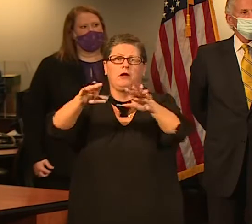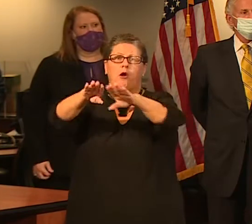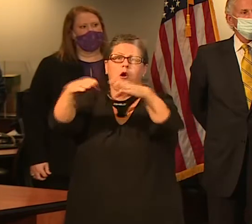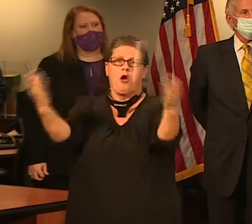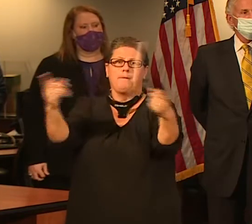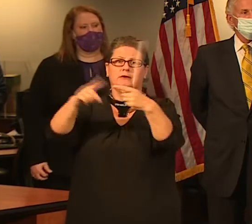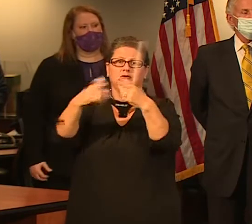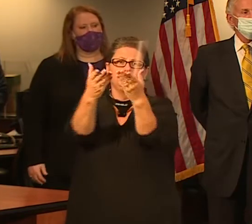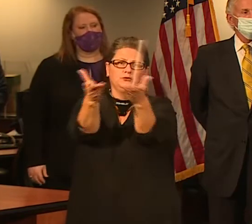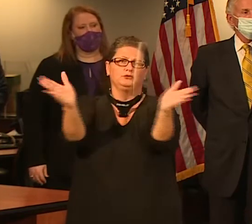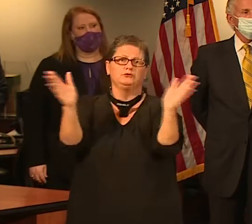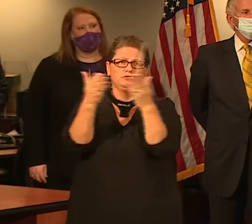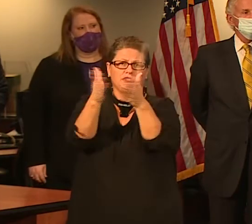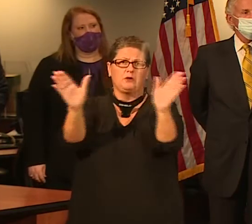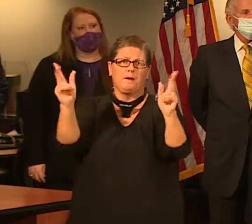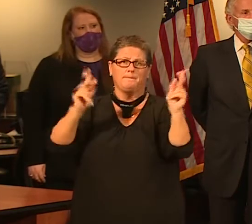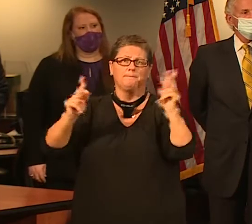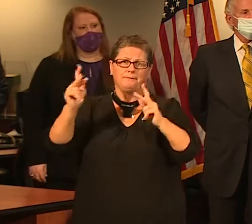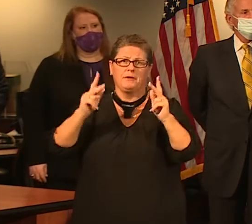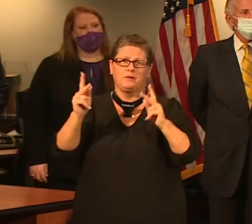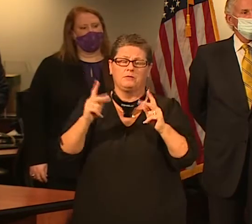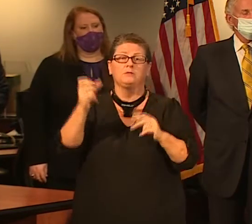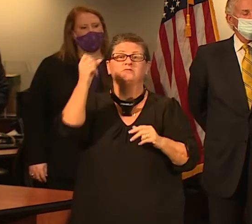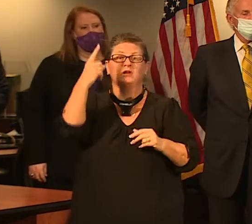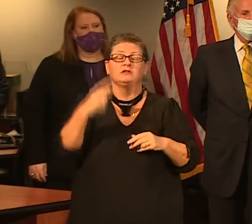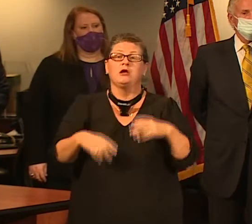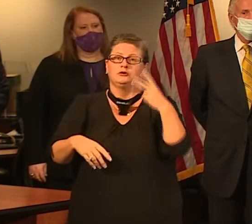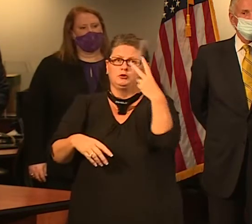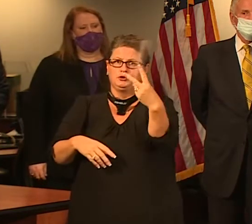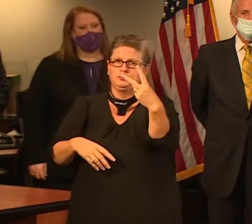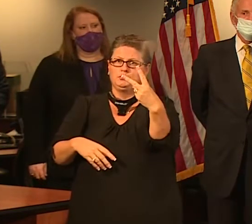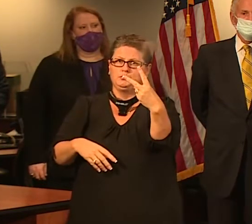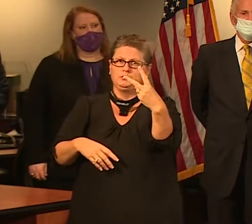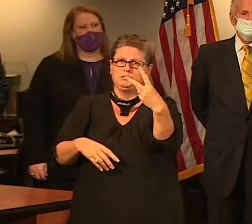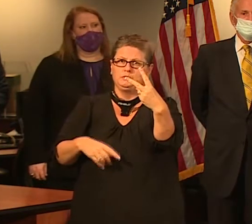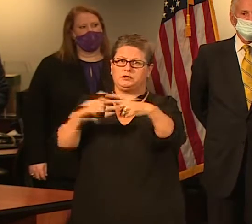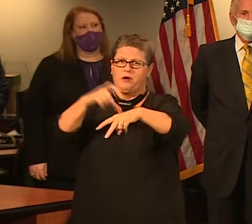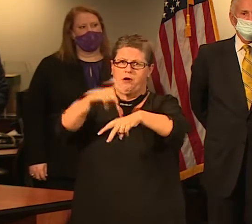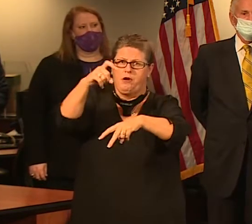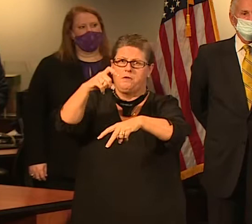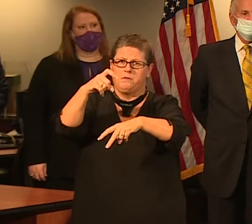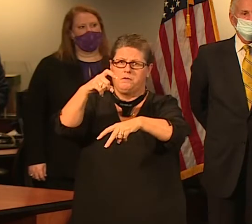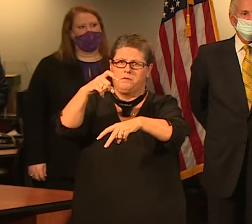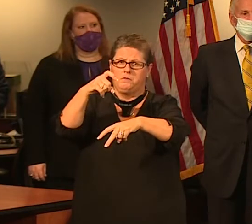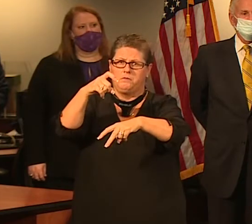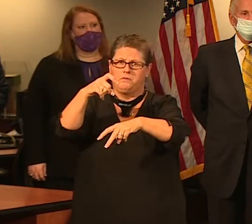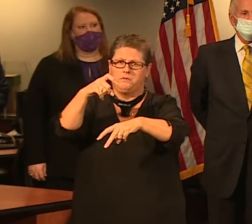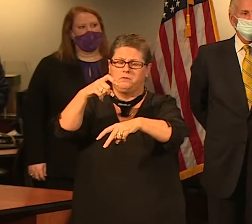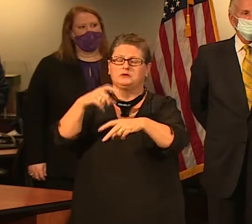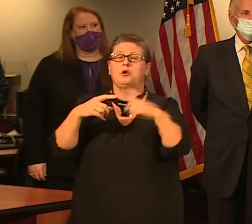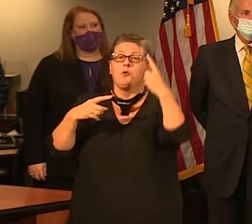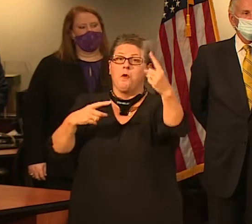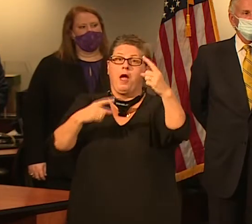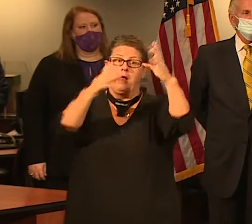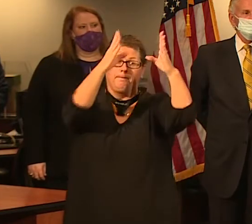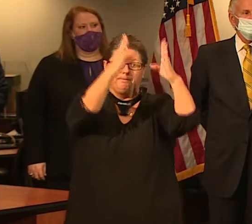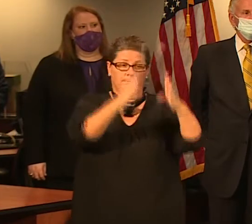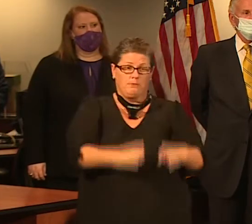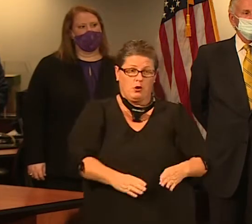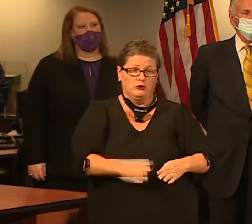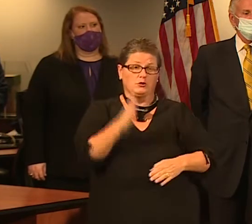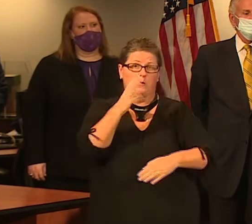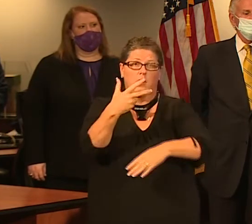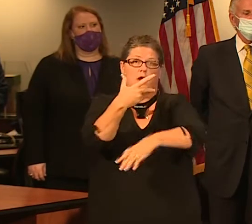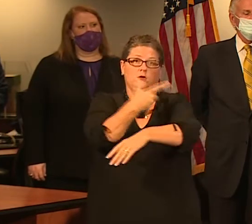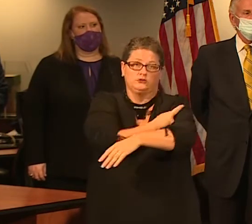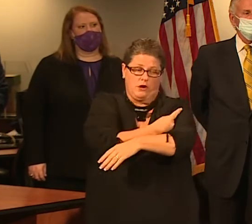The vaccination is a 2-dose series, which means individuals will need 2 doses of COVID-19